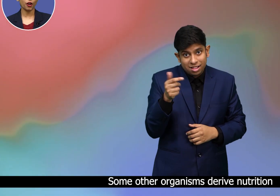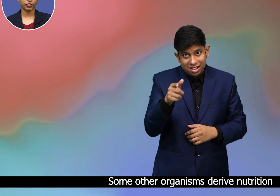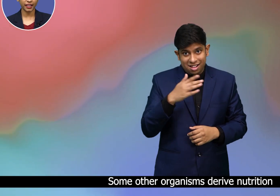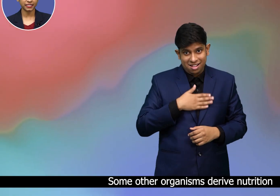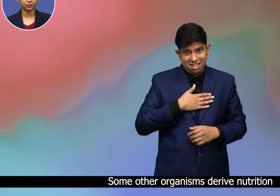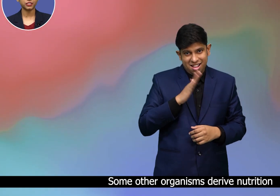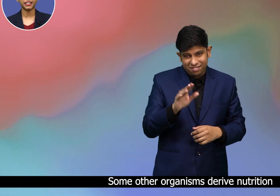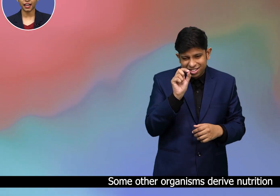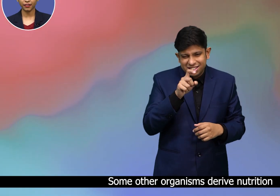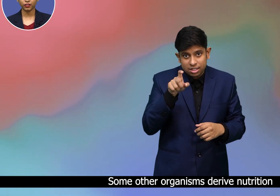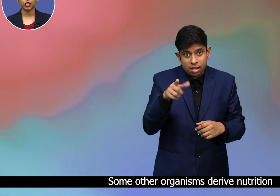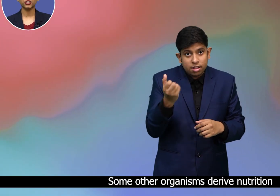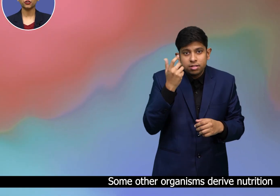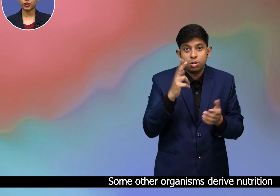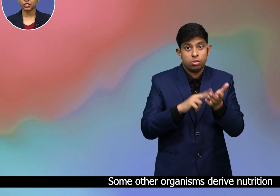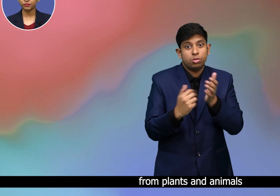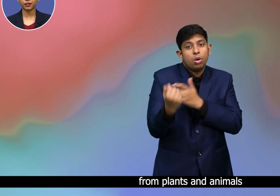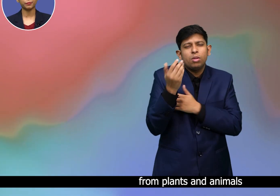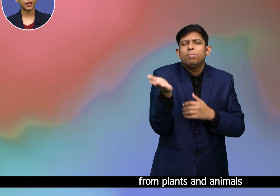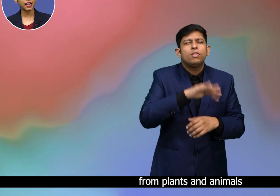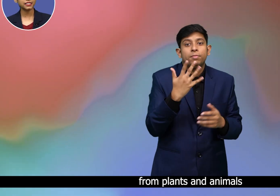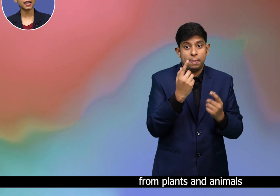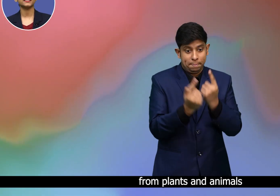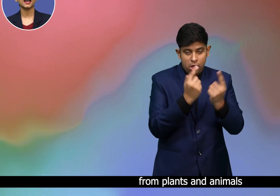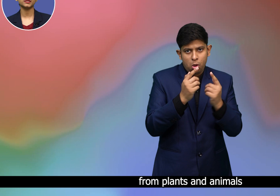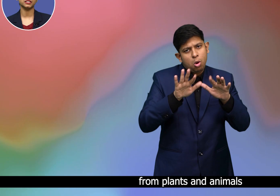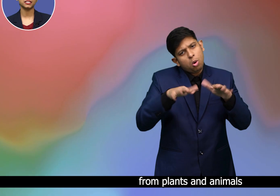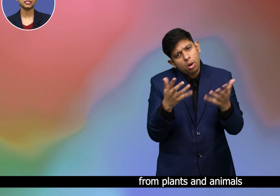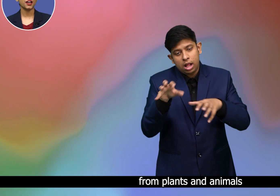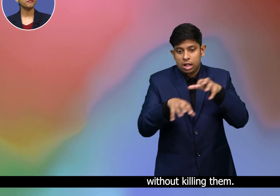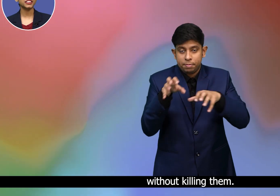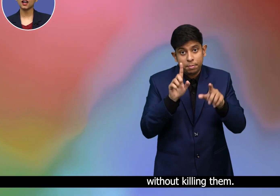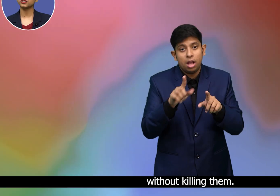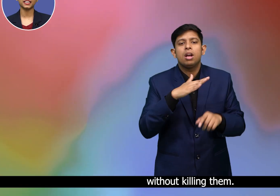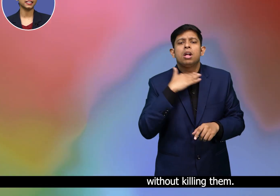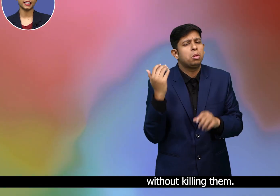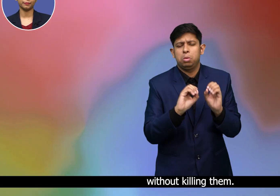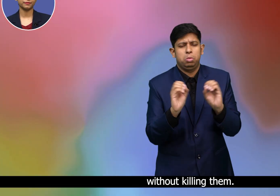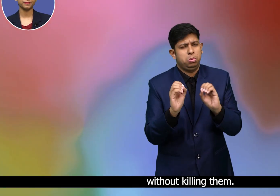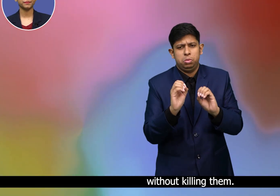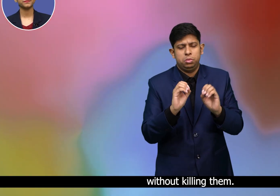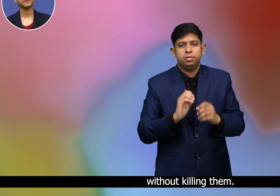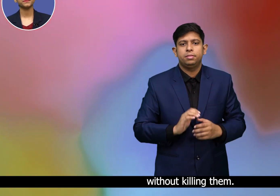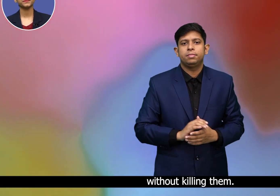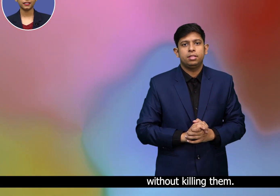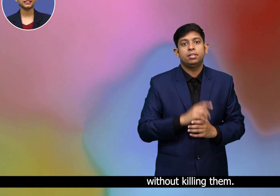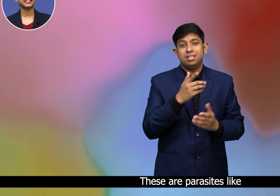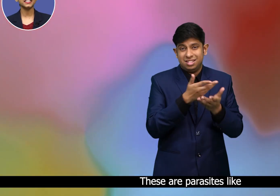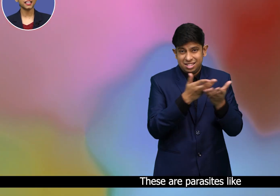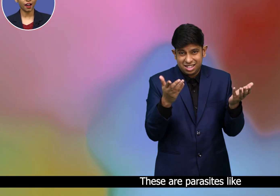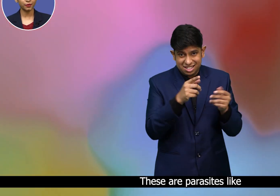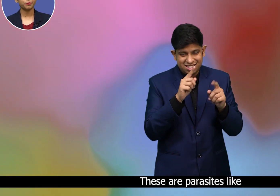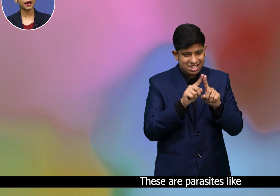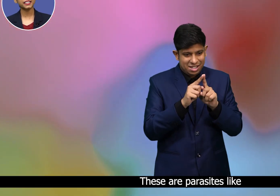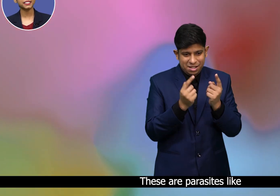Some other organisms derive nutrition from plants and animals without killing them.